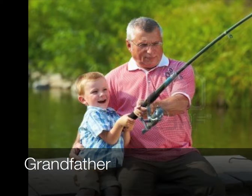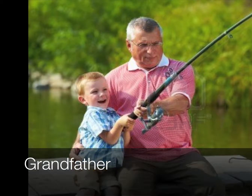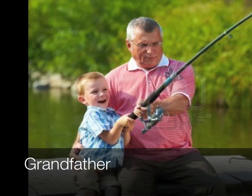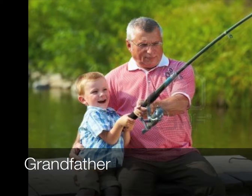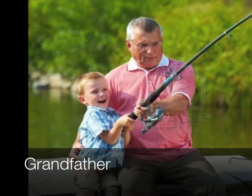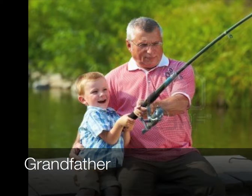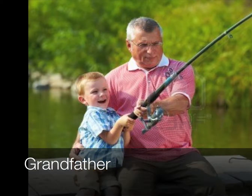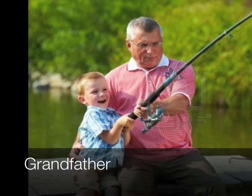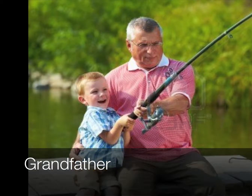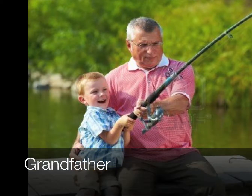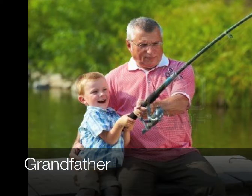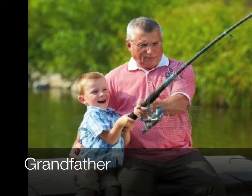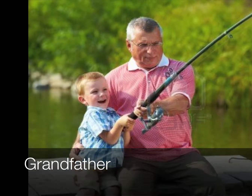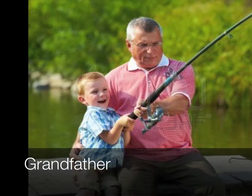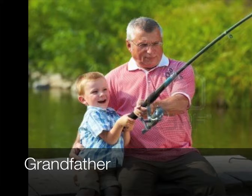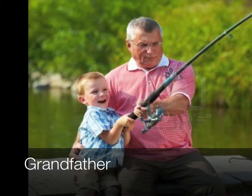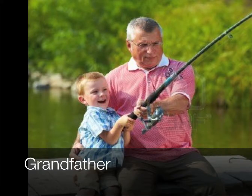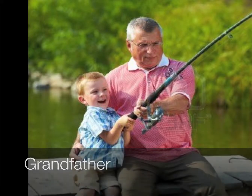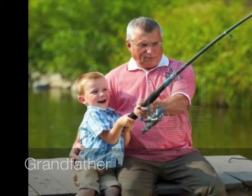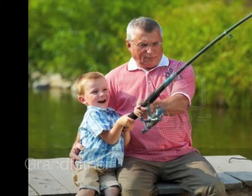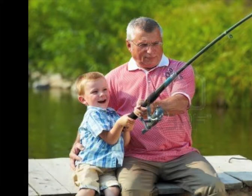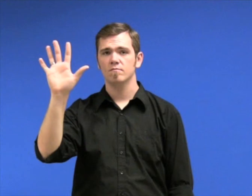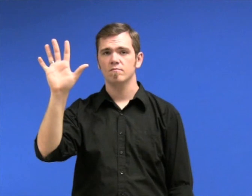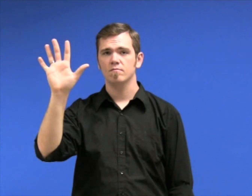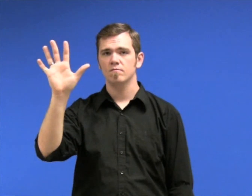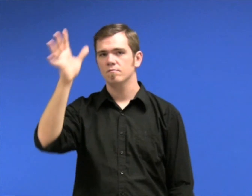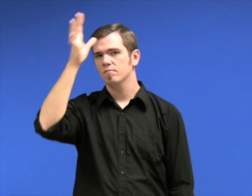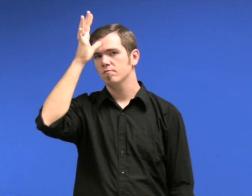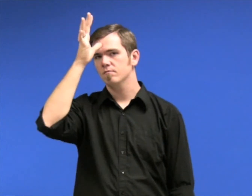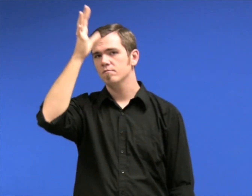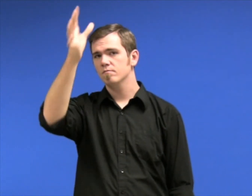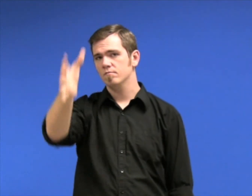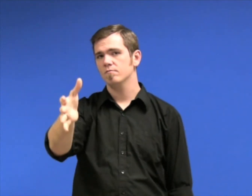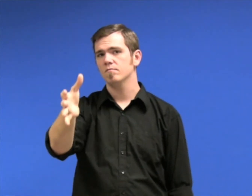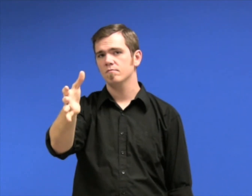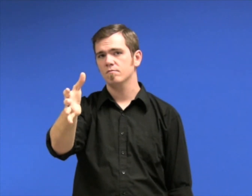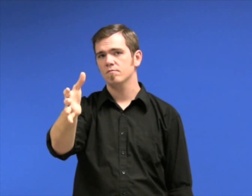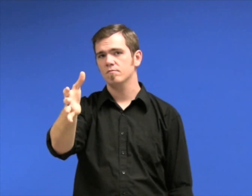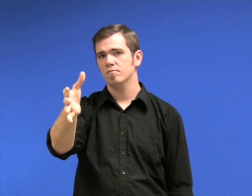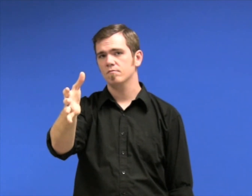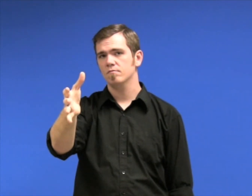All right, grandfather. Make sure your finger's spelling these. Grandfather,